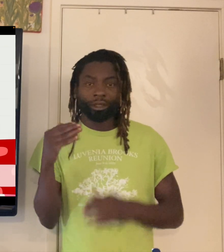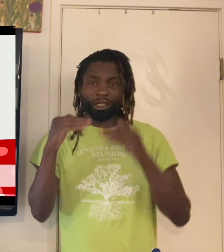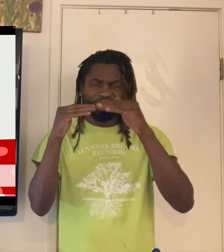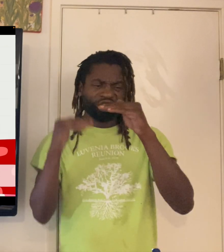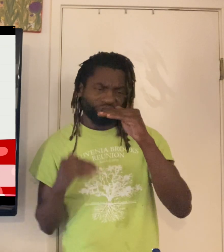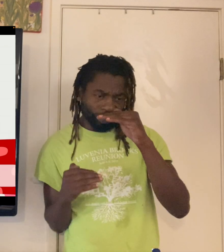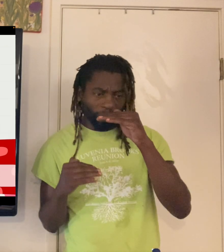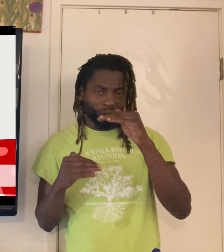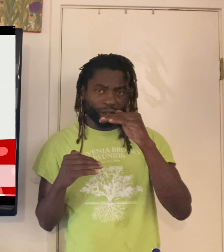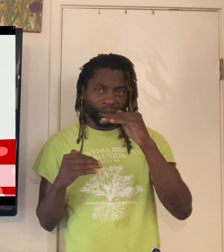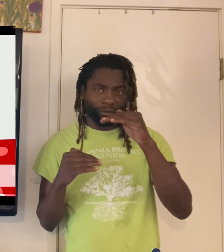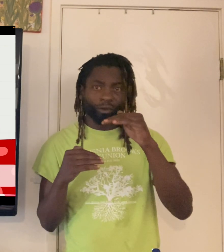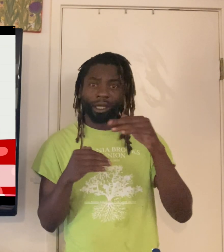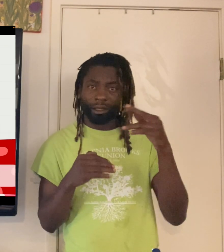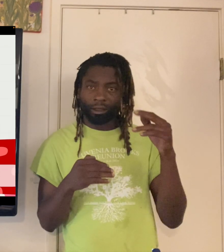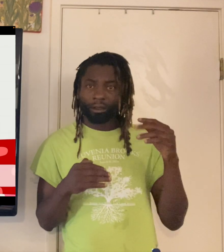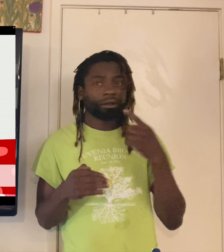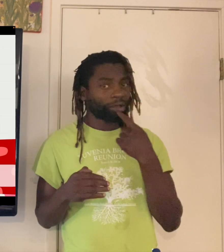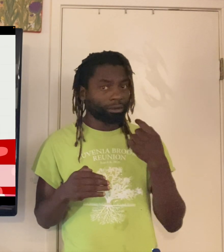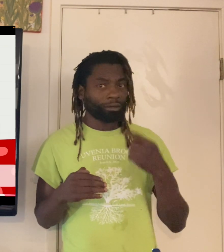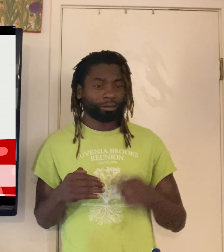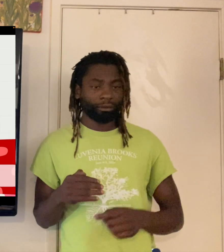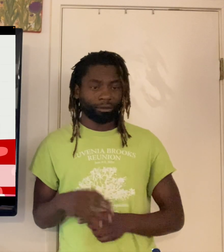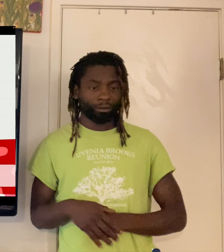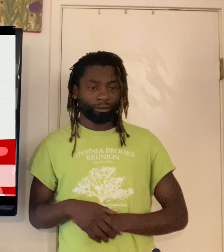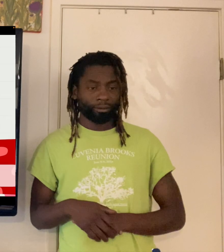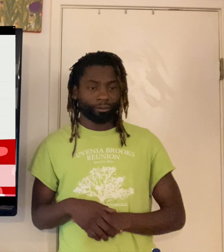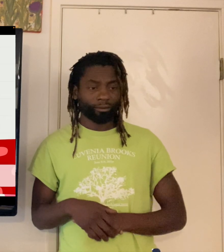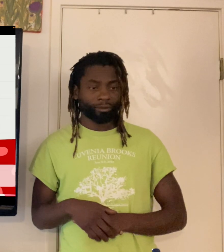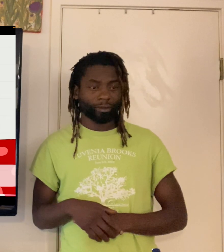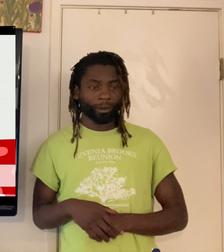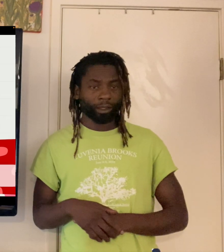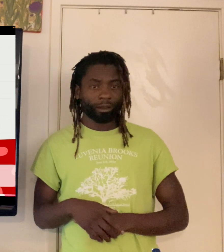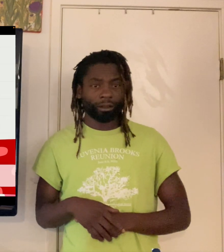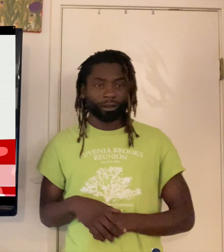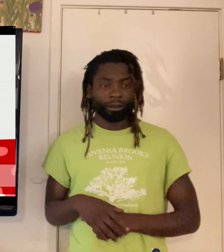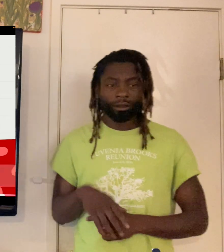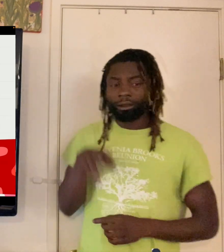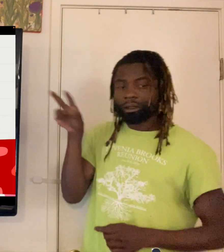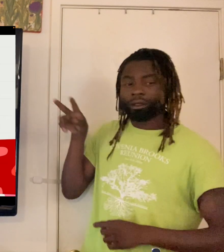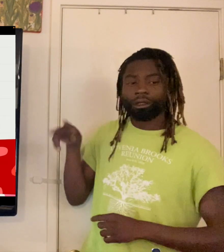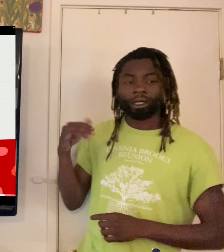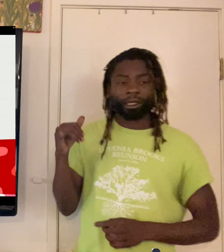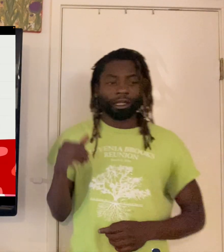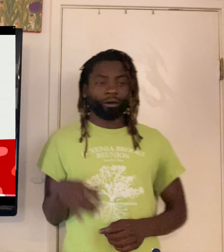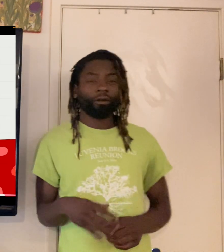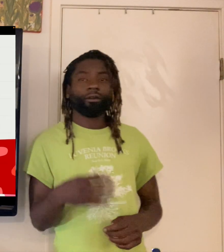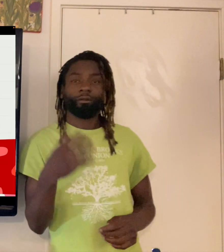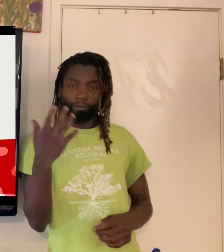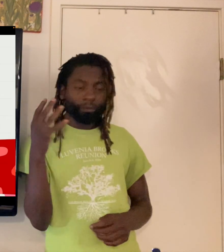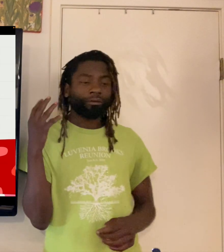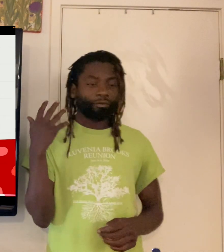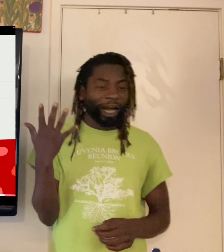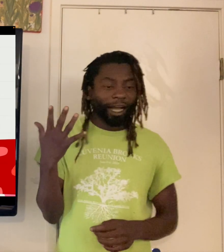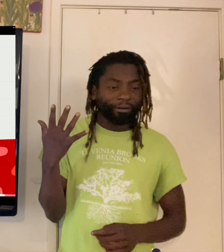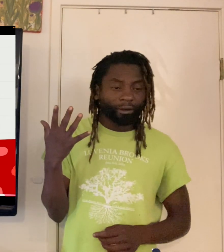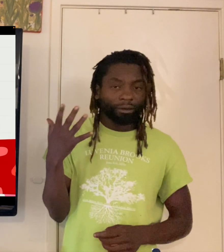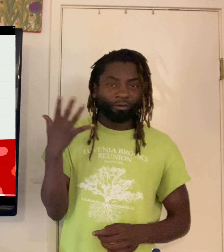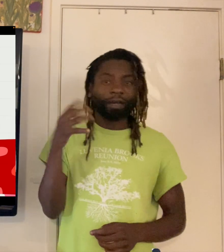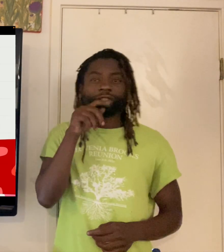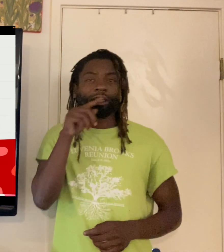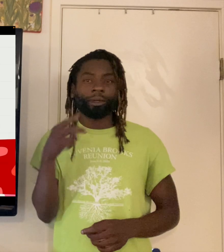is shorter than red cow's hat. Now, if we look at yellow cow's hat, it is